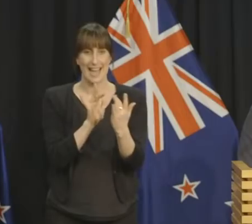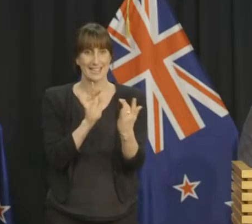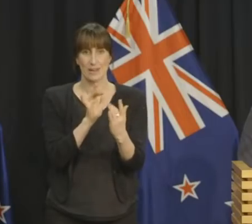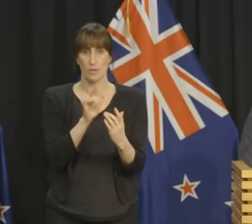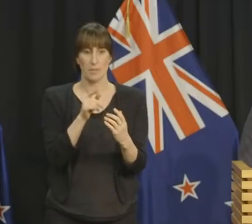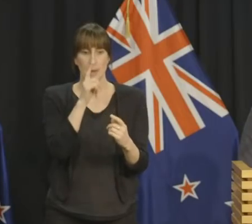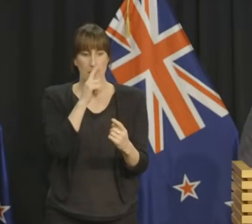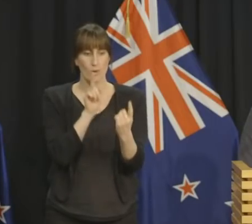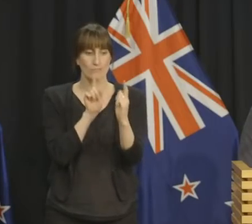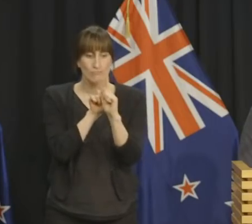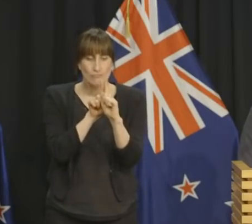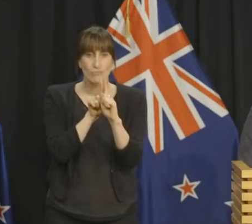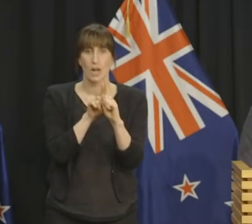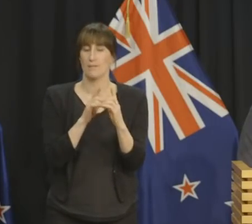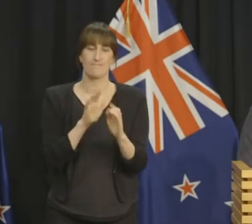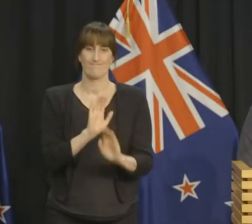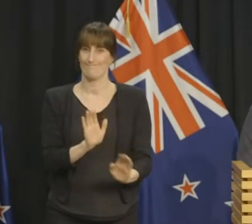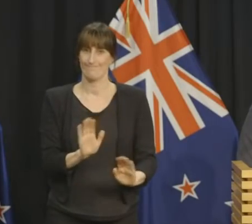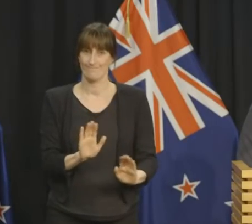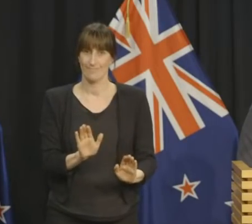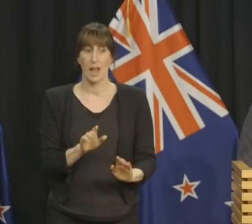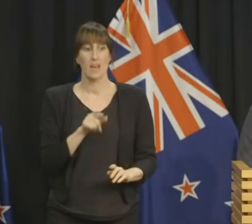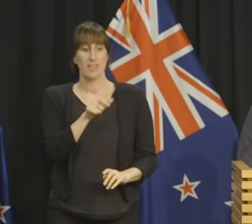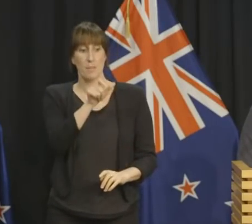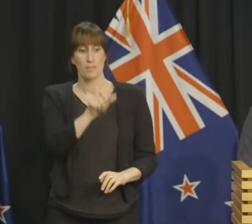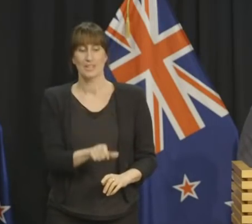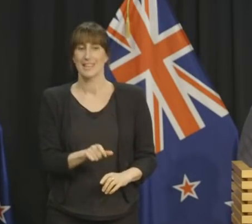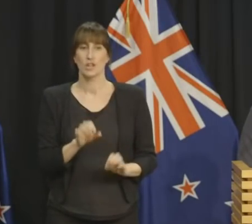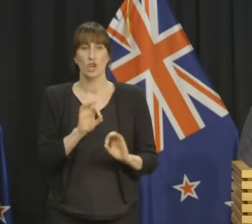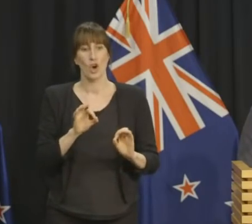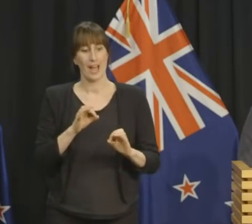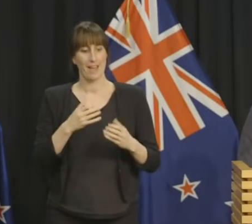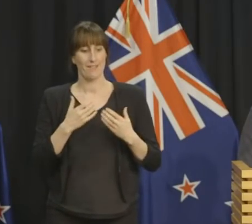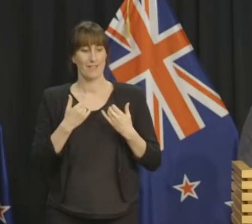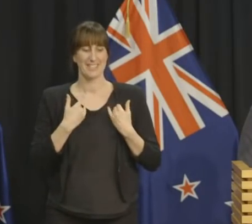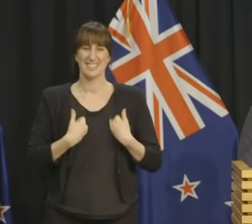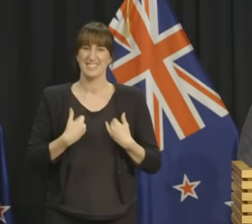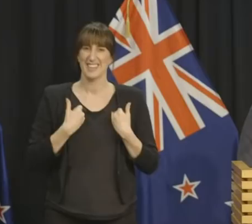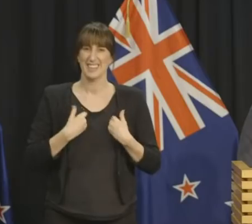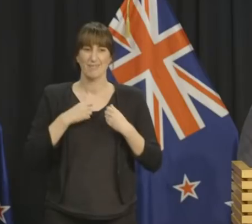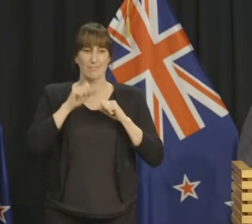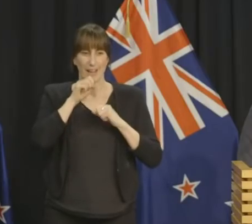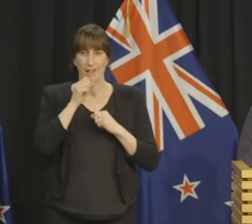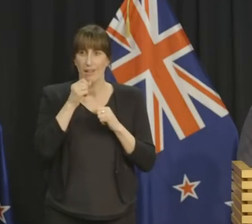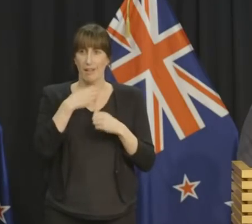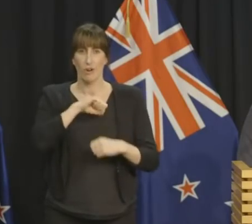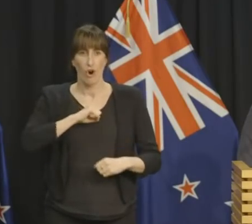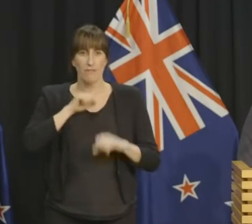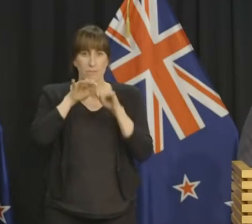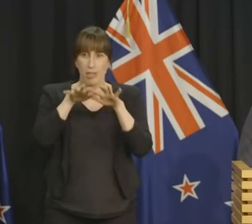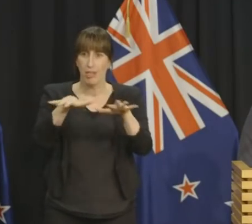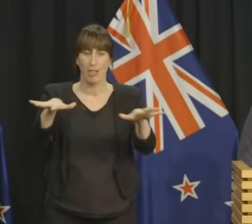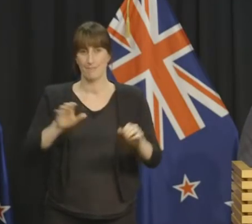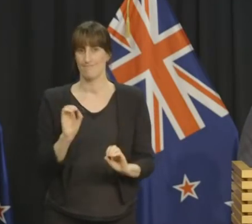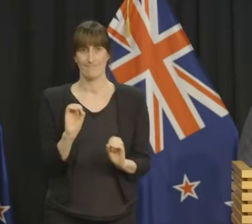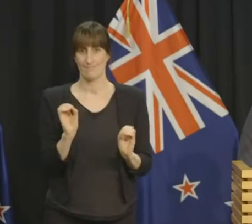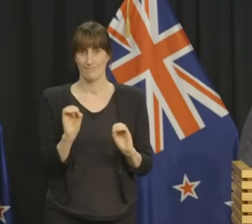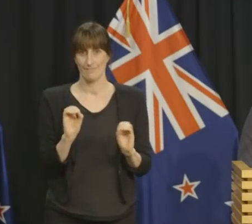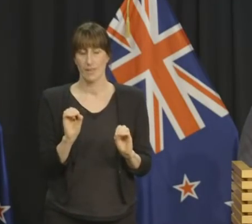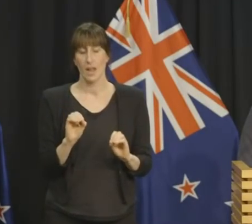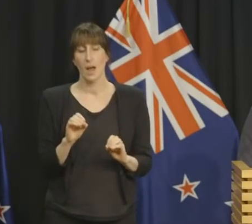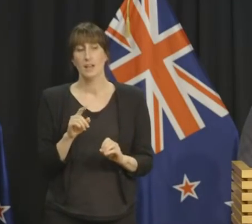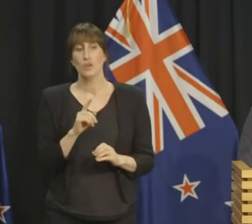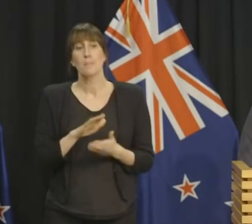asymptomatic. So again, the combination of those factors creates a very low risk profile. But what it does highlight is that we always need to look